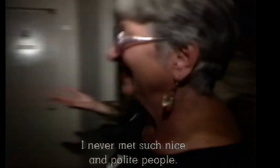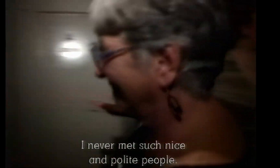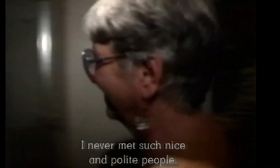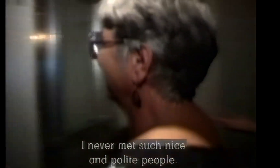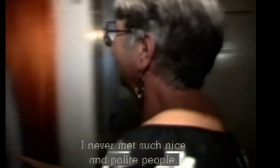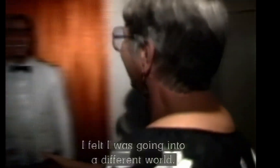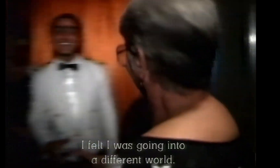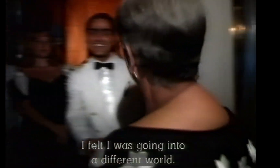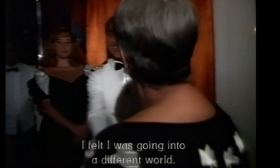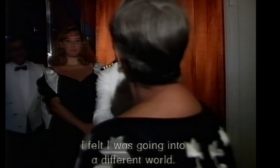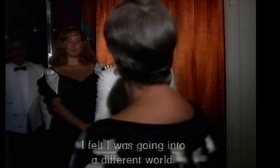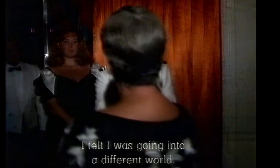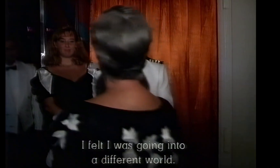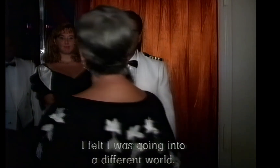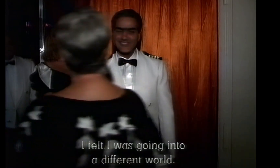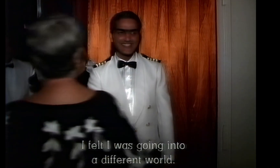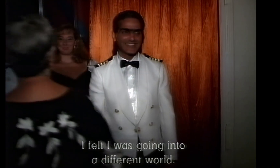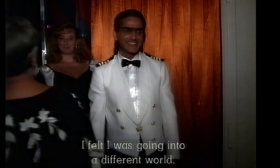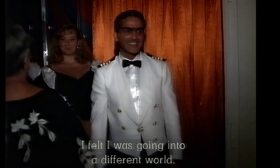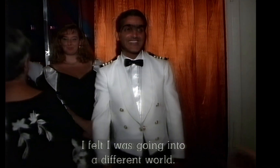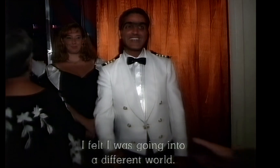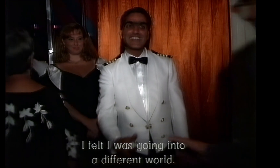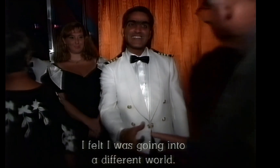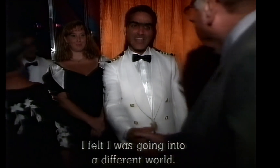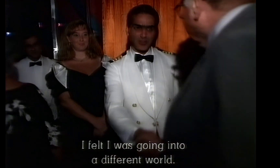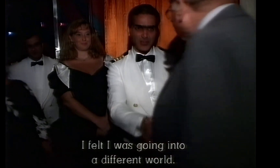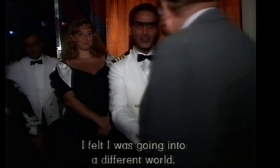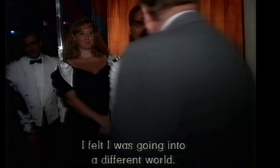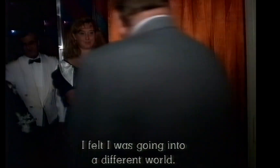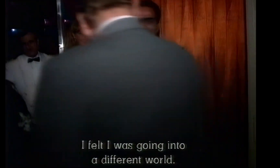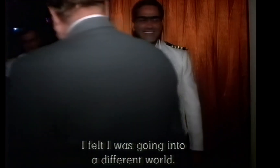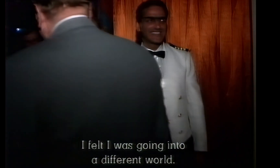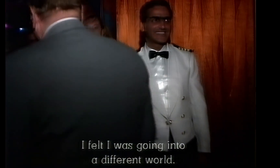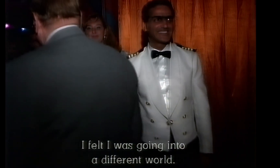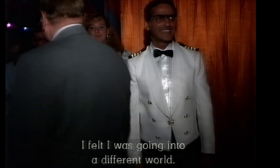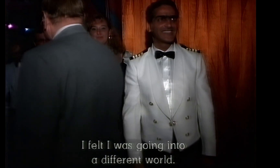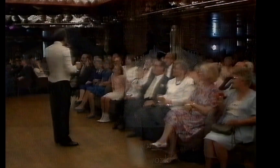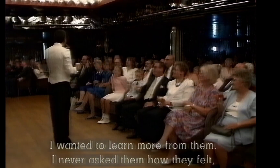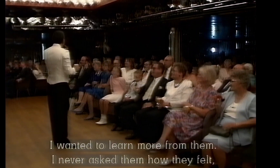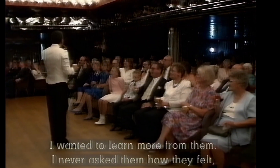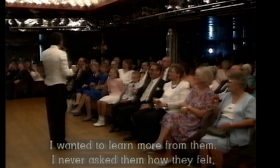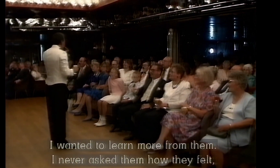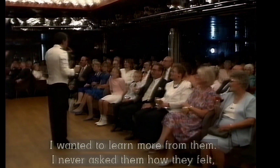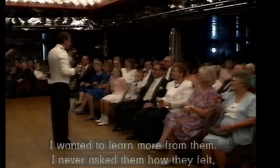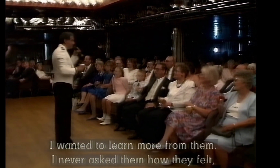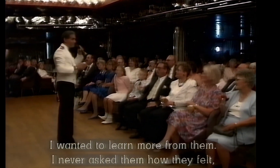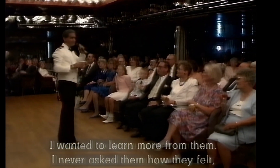people. I felt that I was going to a different world, and I wanted to learn more and more from